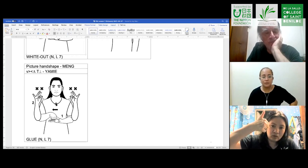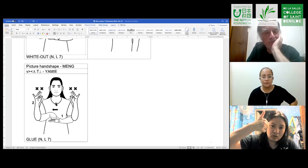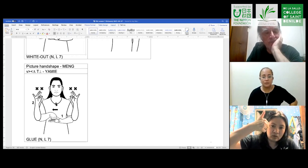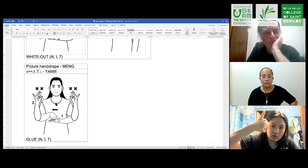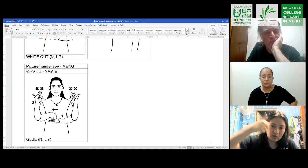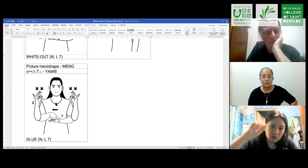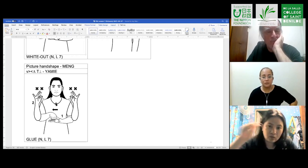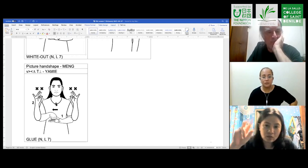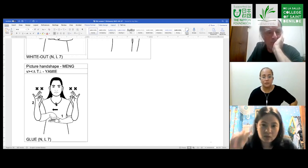Okay.